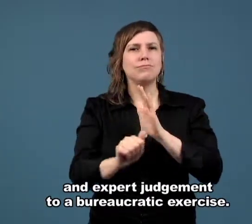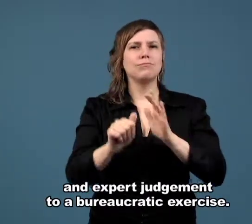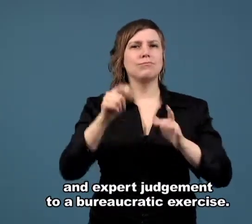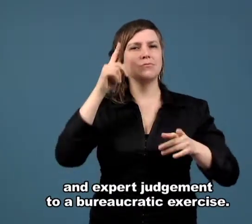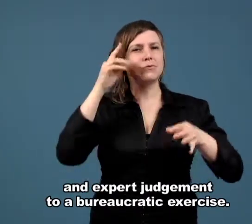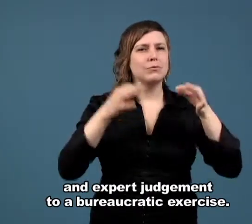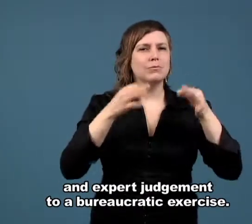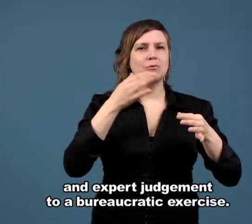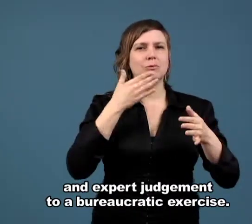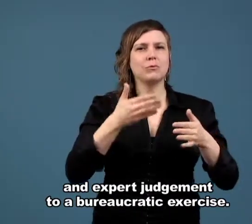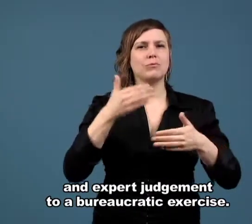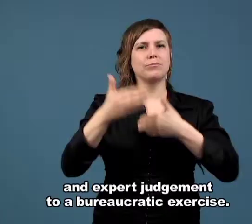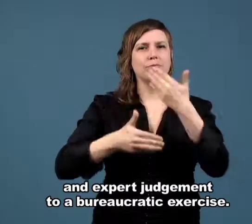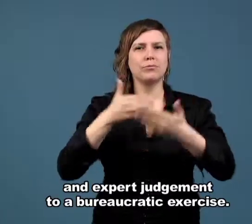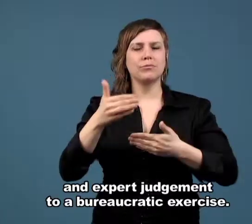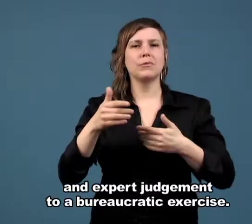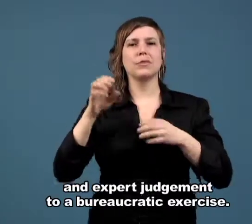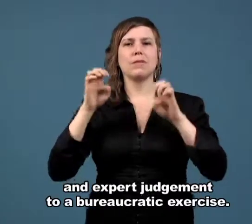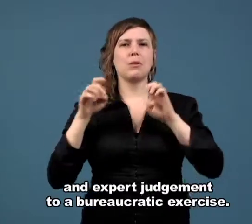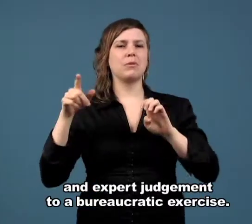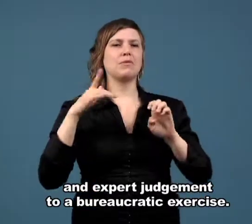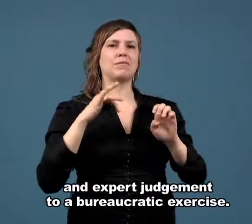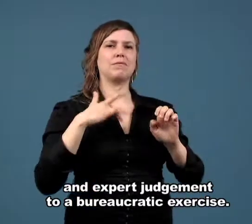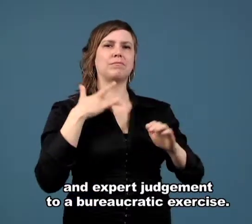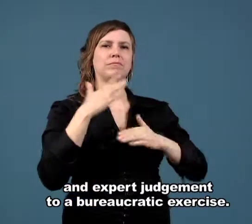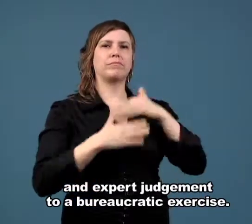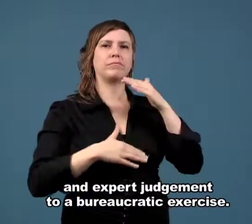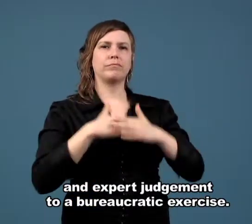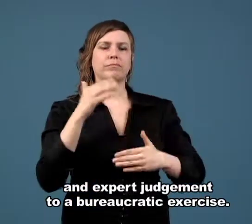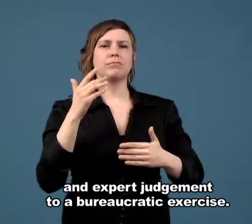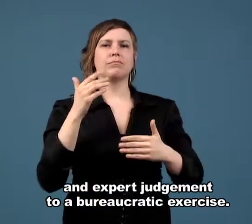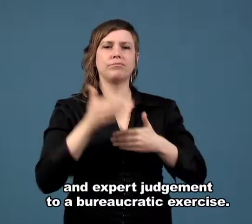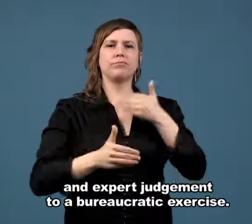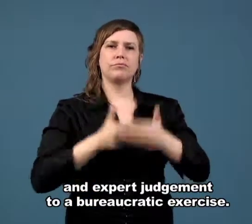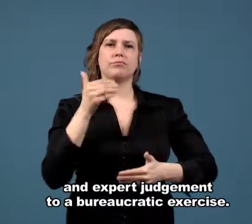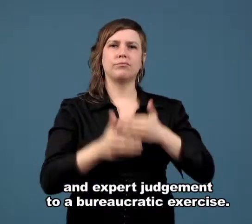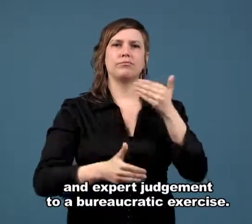and expert judgment to a bureaucratic exercise.